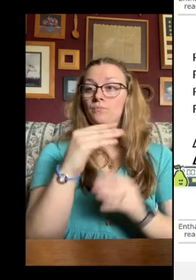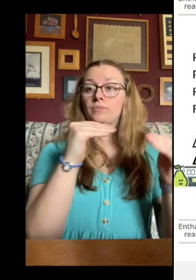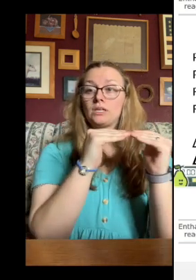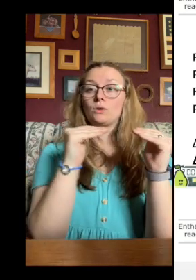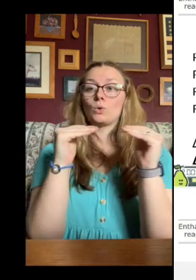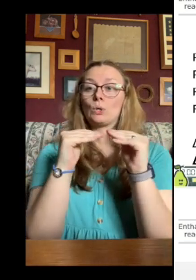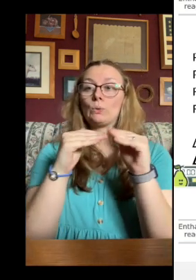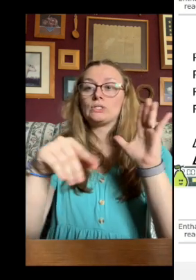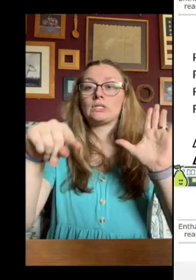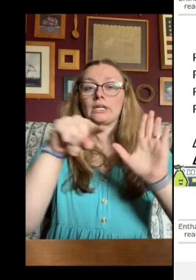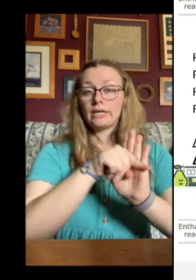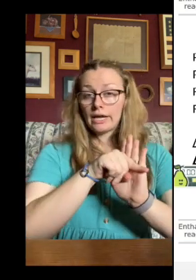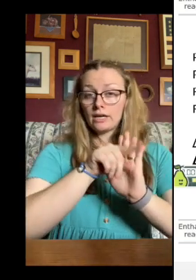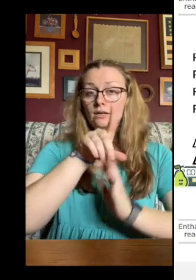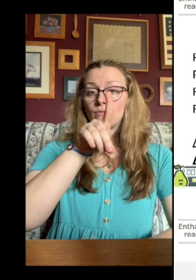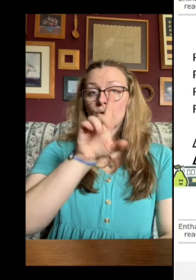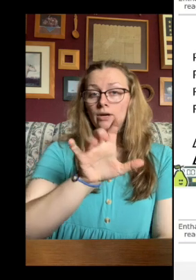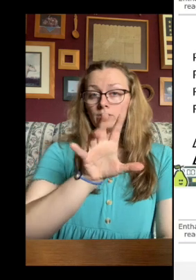167.7.